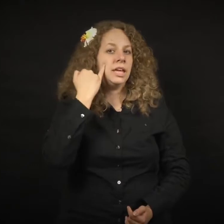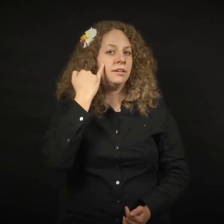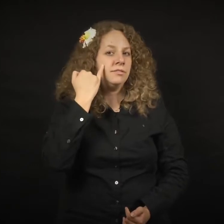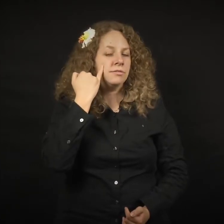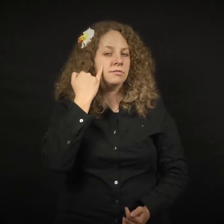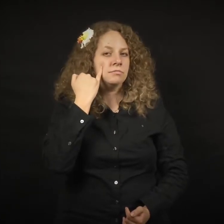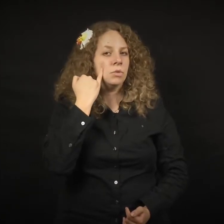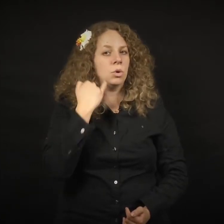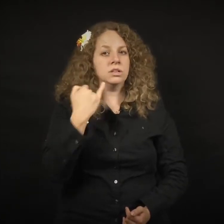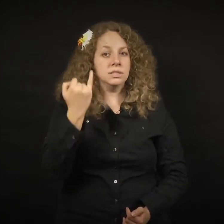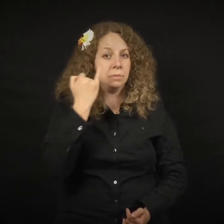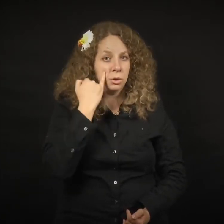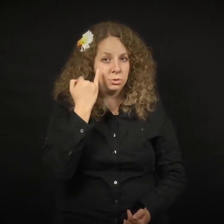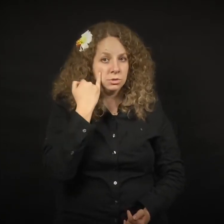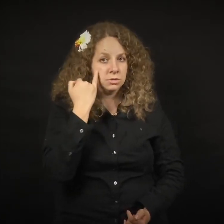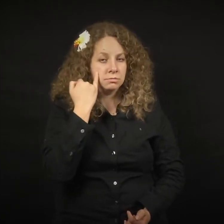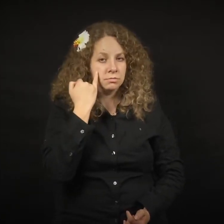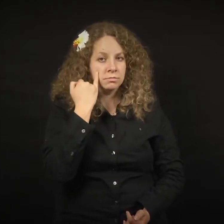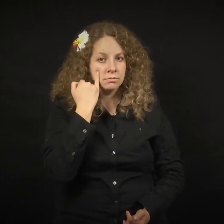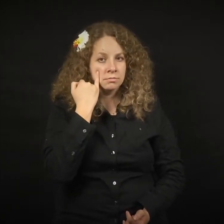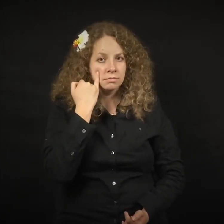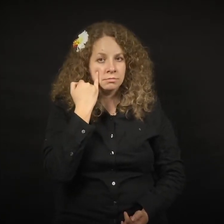If or suppose.